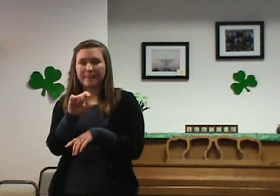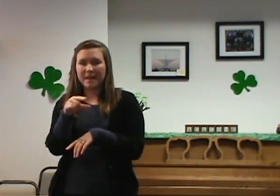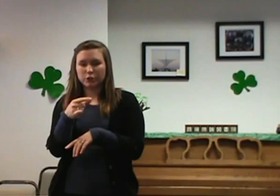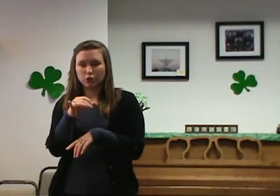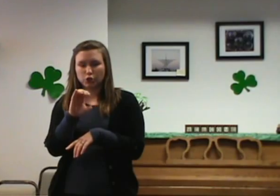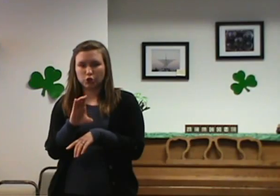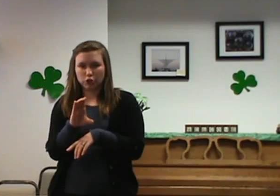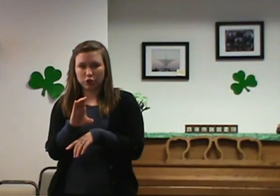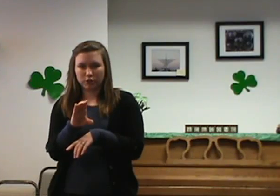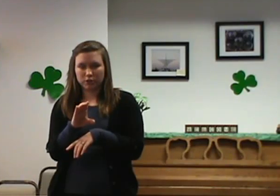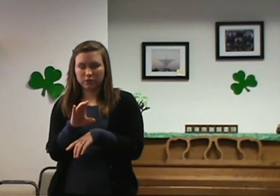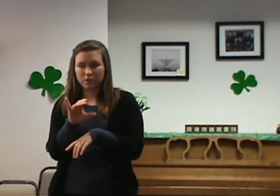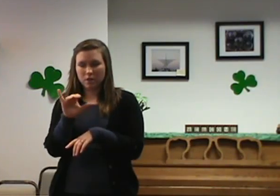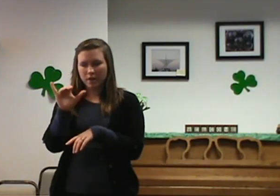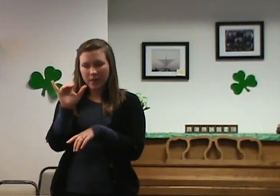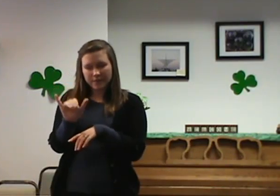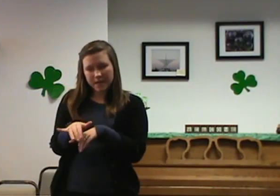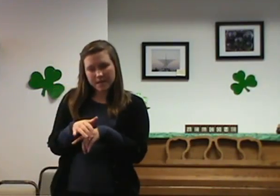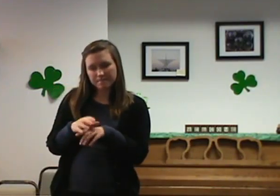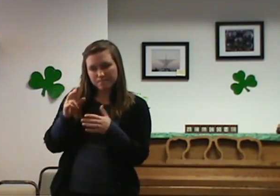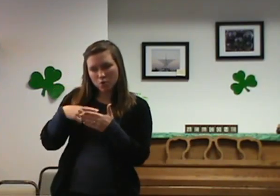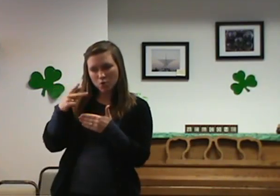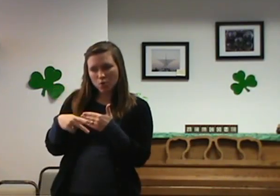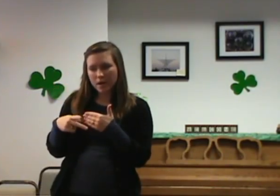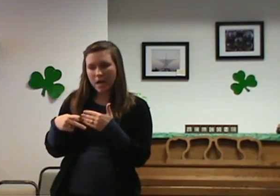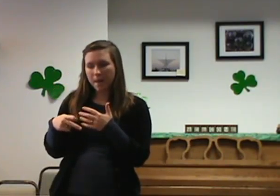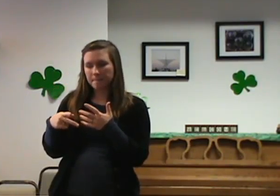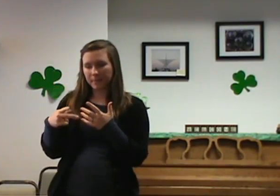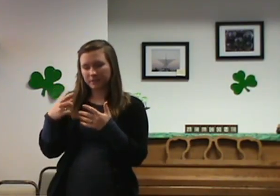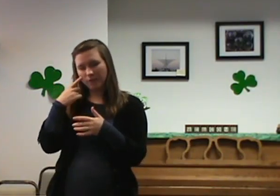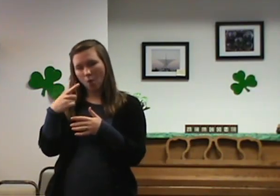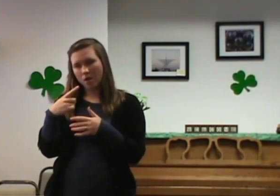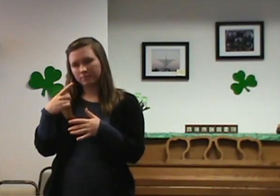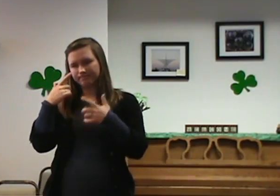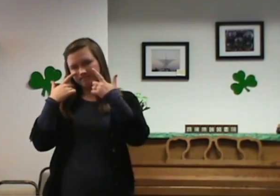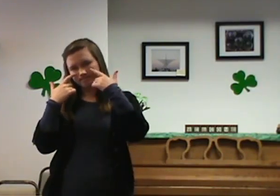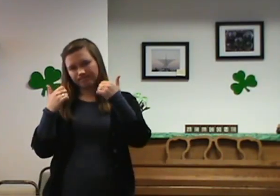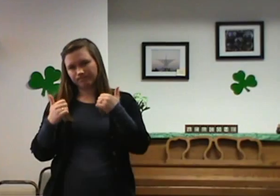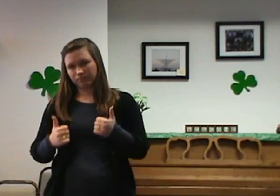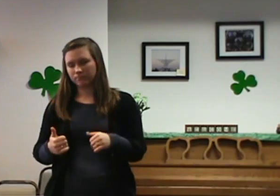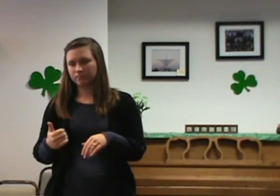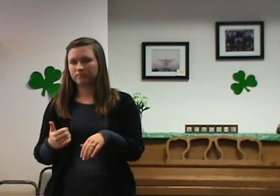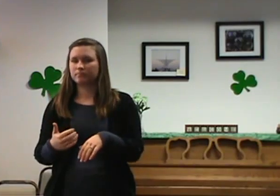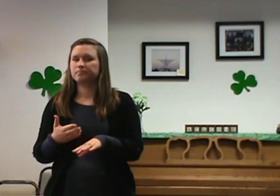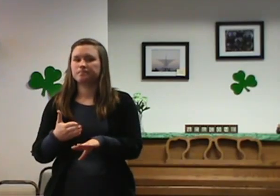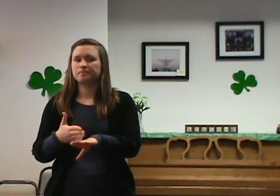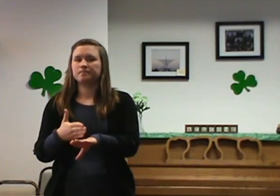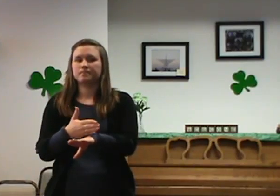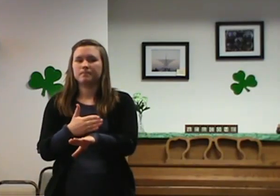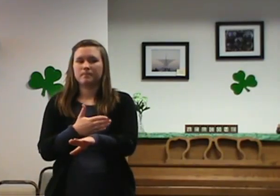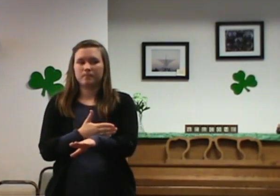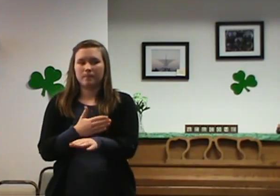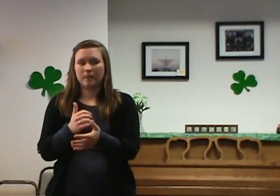Okay. for people with the low vision part of it. Okay. So I don't know if. Yes, we would have, Yeah.